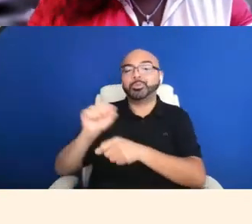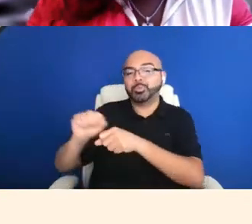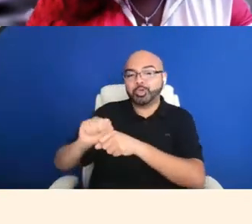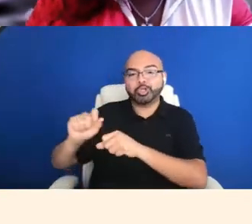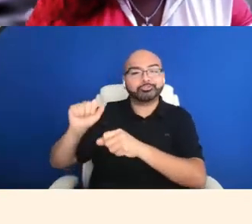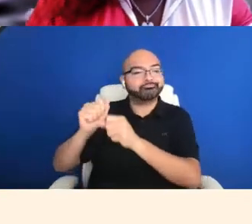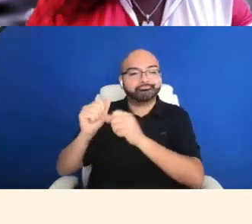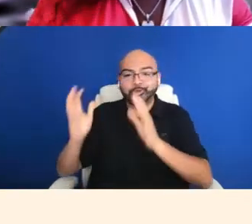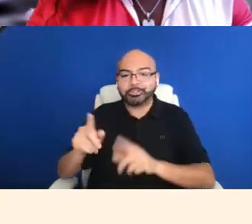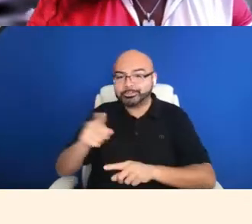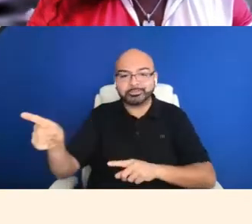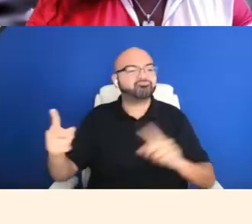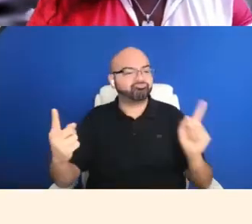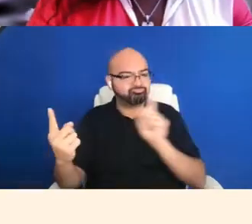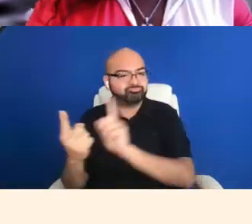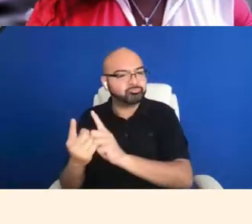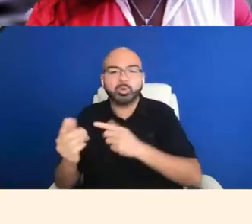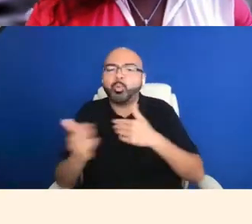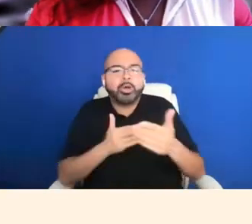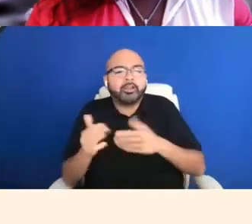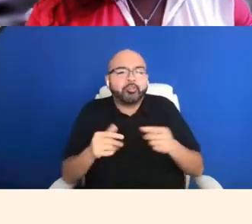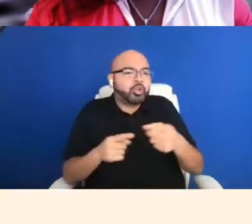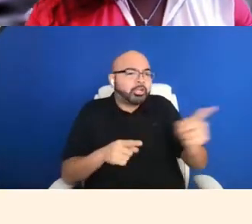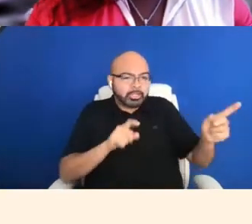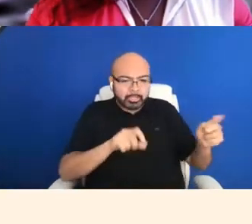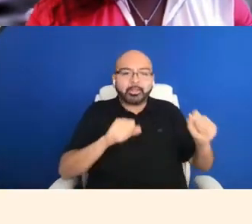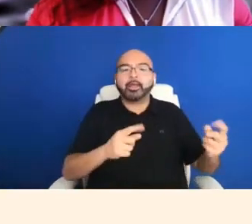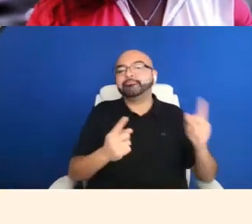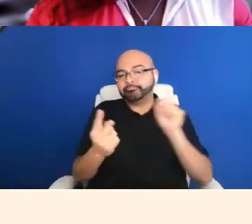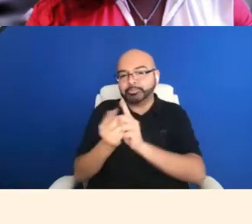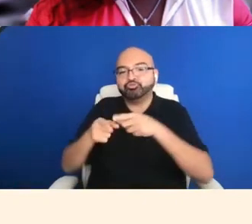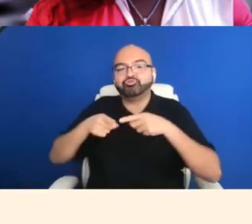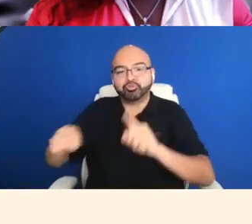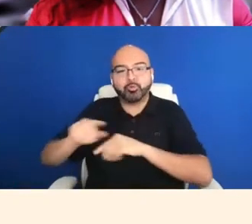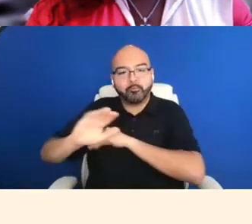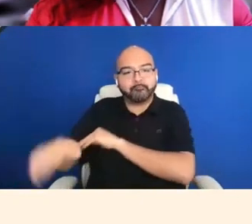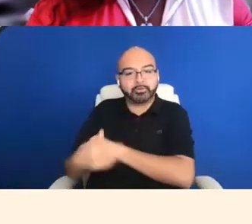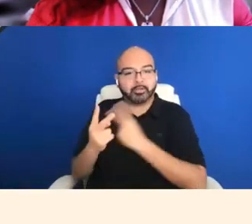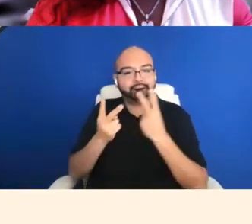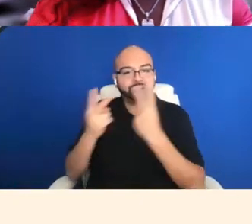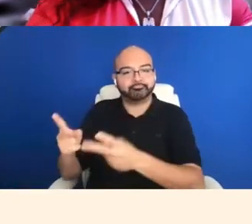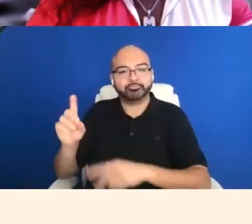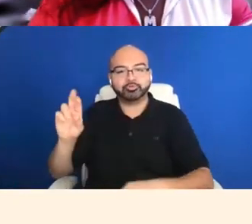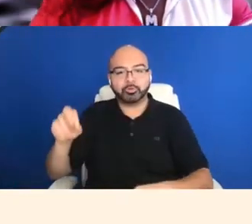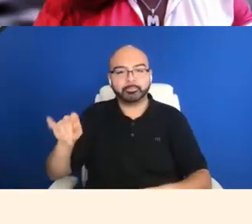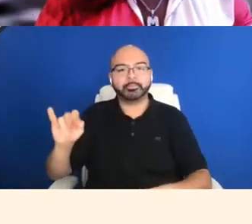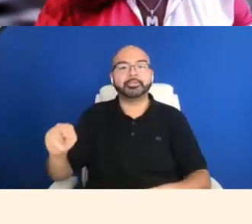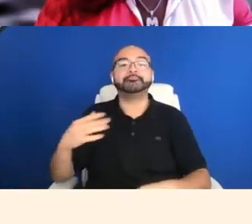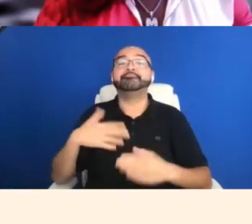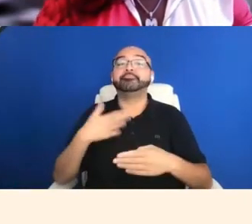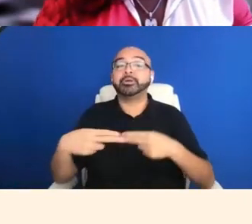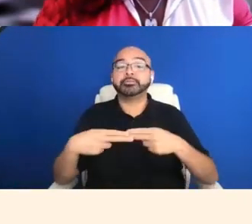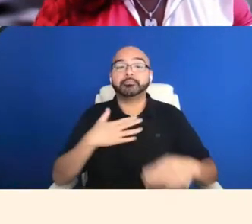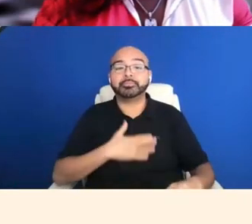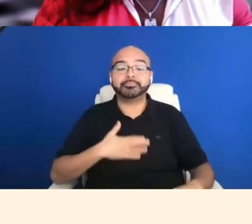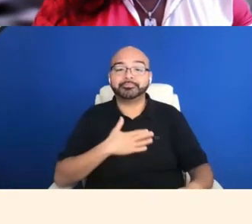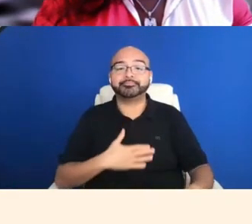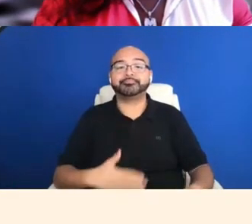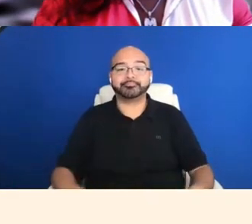to met is met during that overnight drop-in. Could we transition over, please?